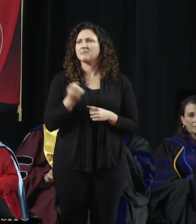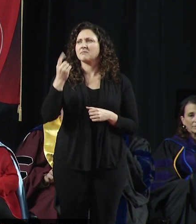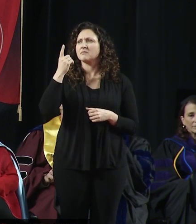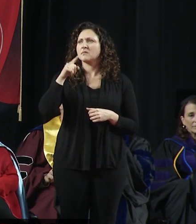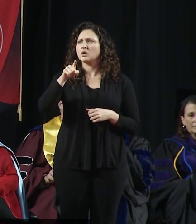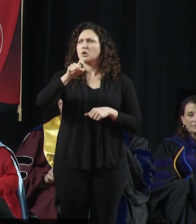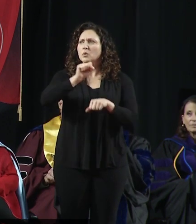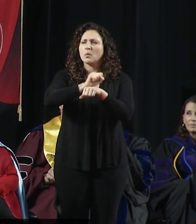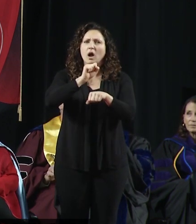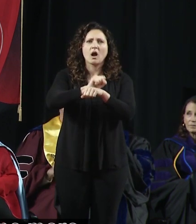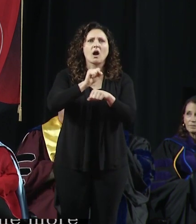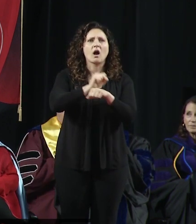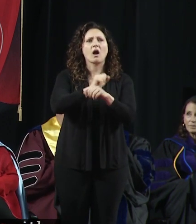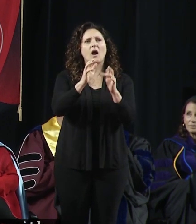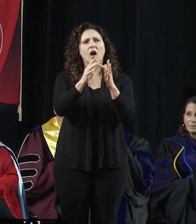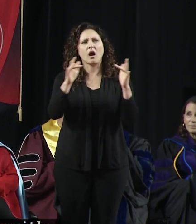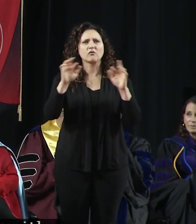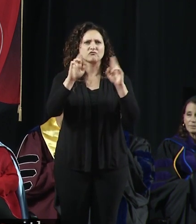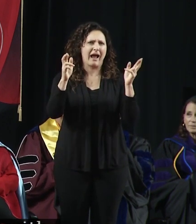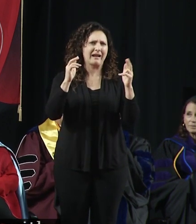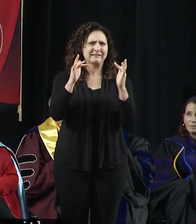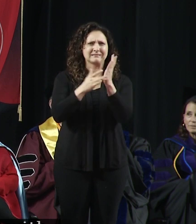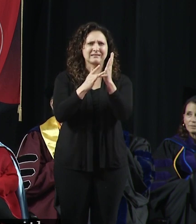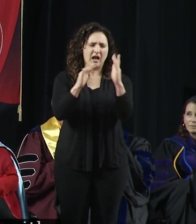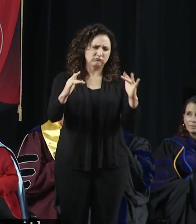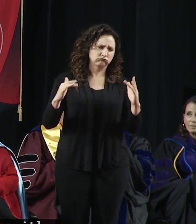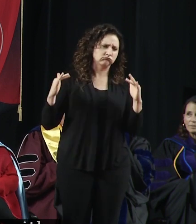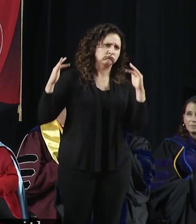and diverse with technology and